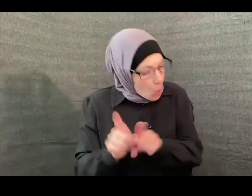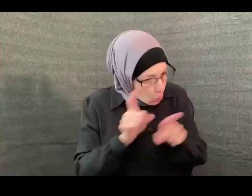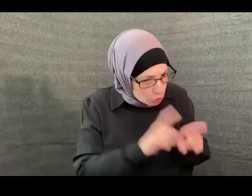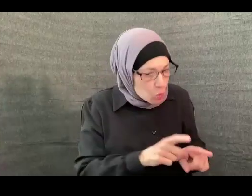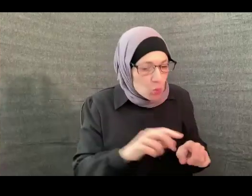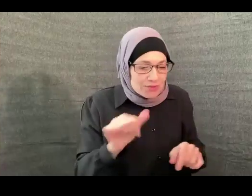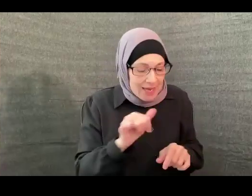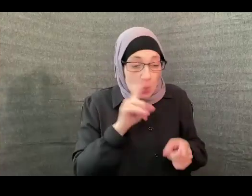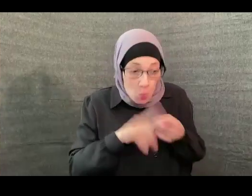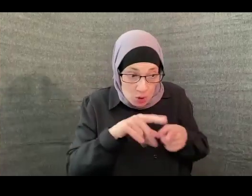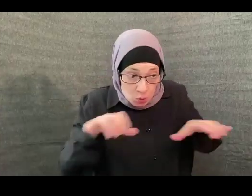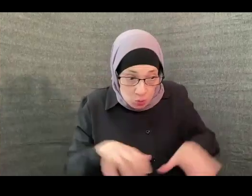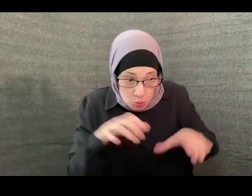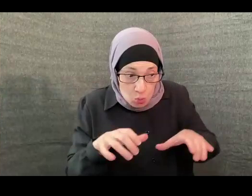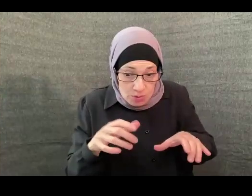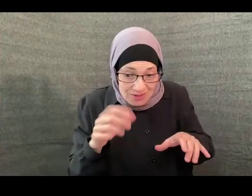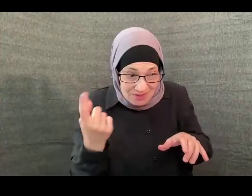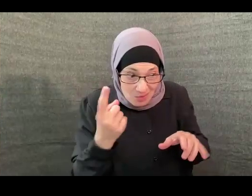do something similar.